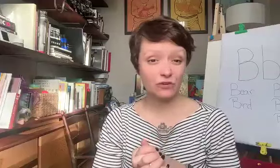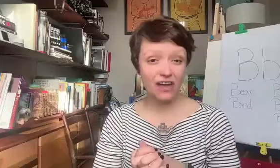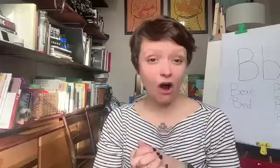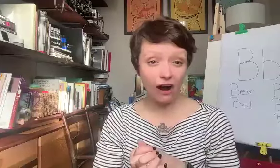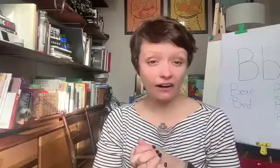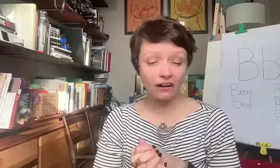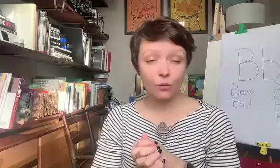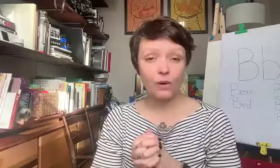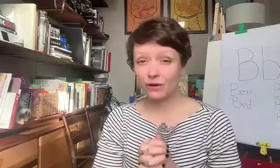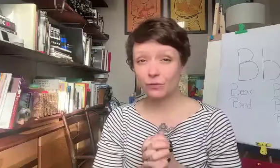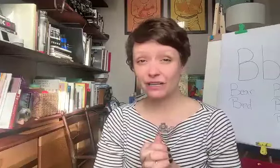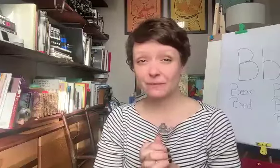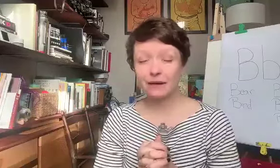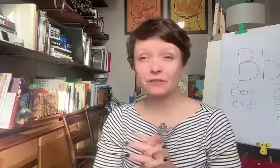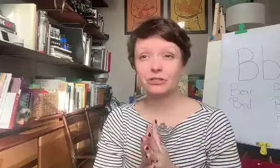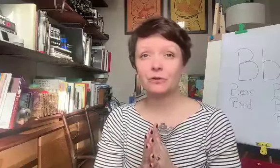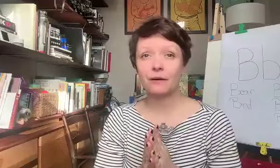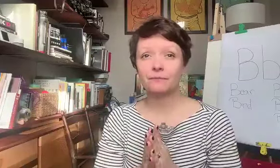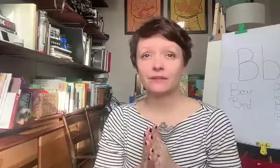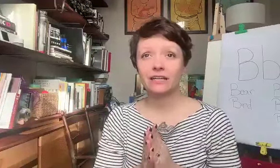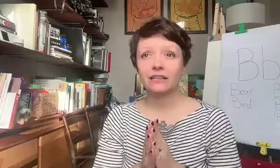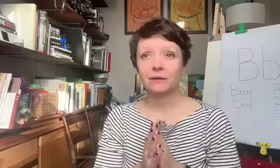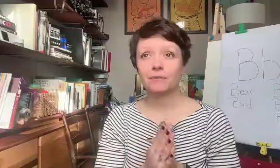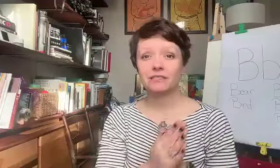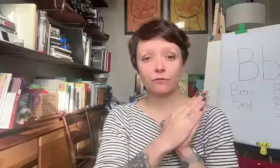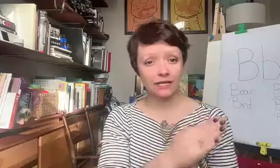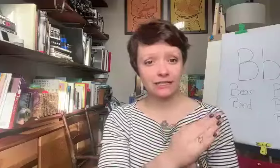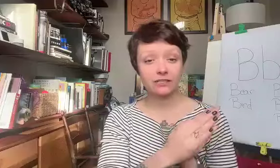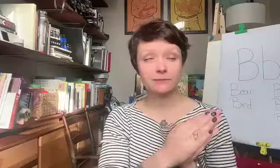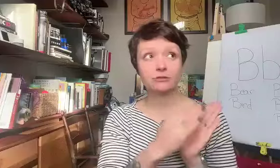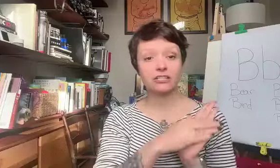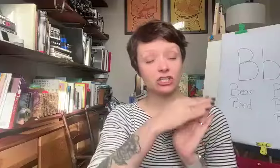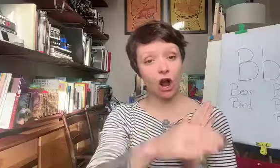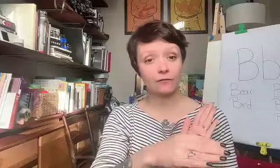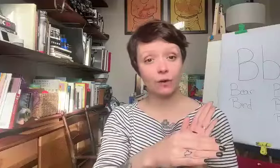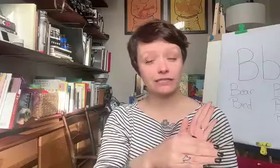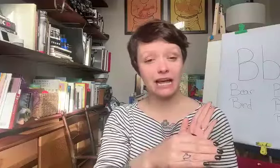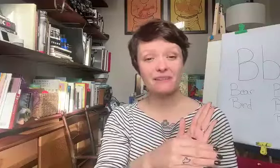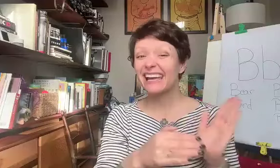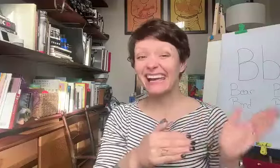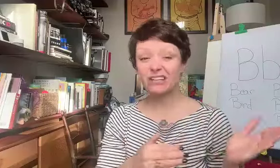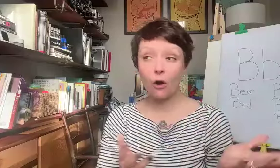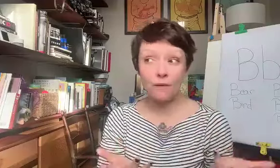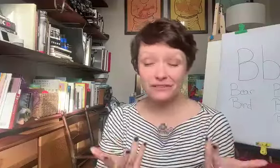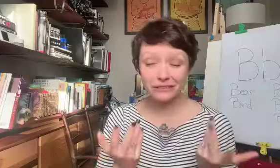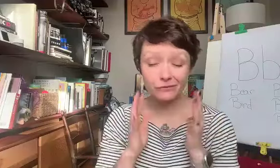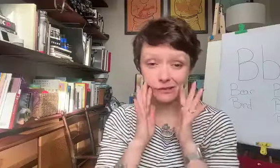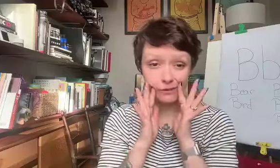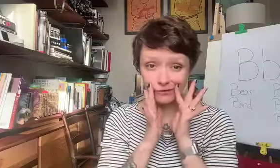where they are. We want to really be able to, the purpose of transitioning off the rug time is almost like unbeknownst